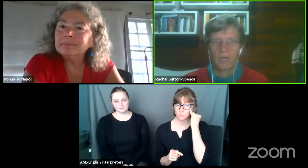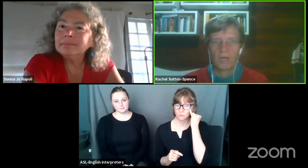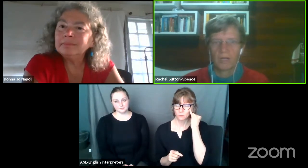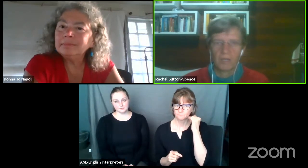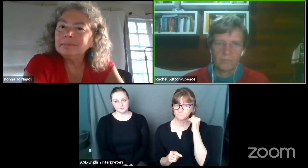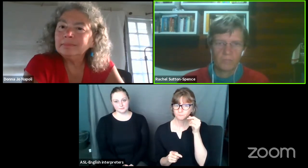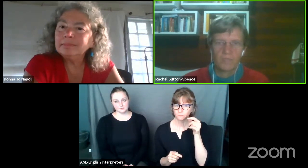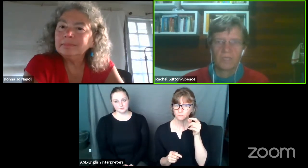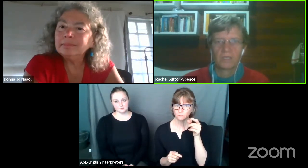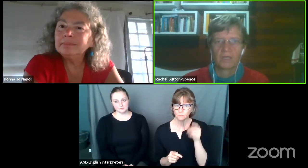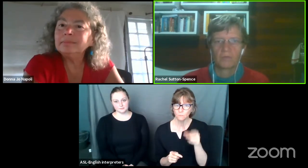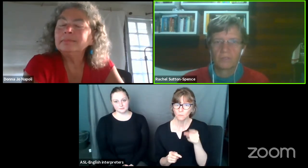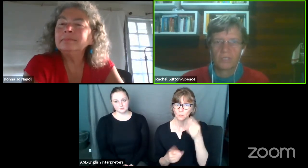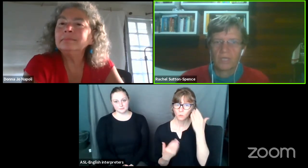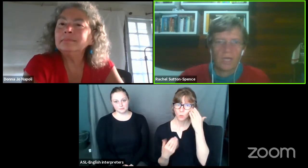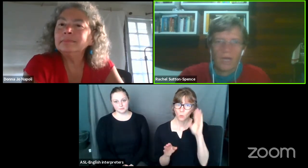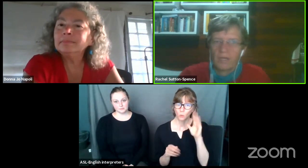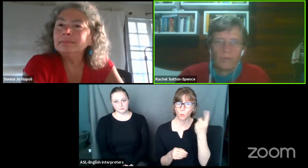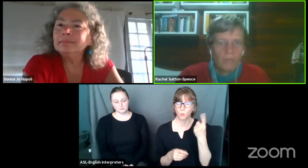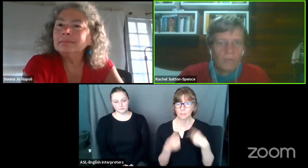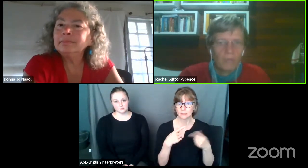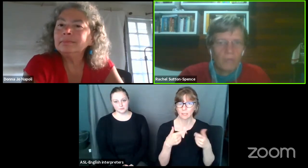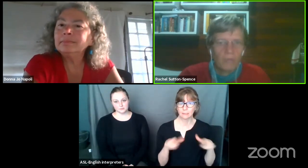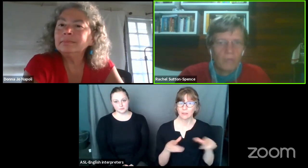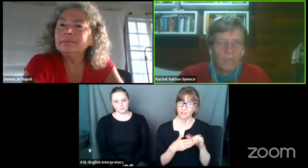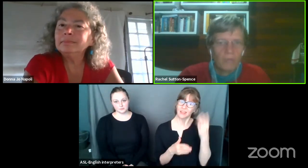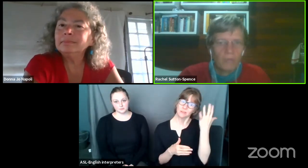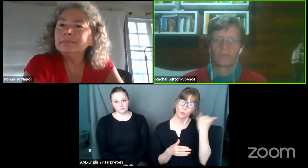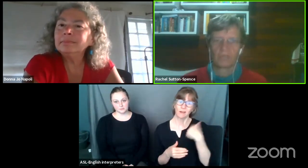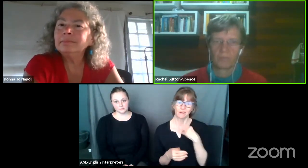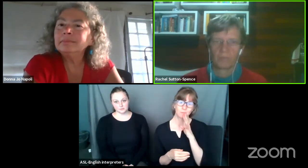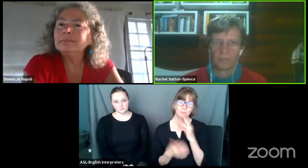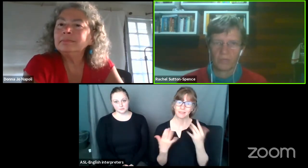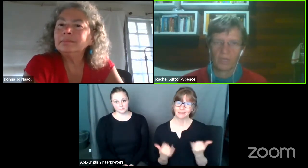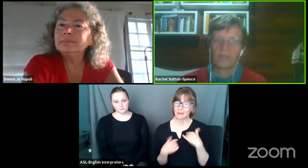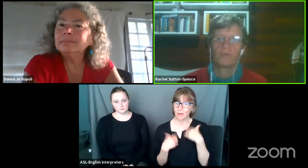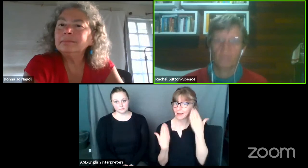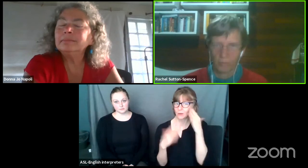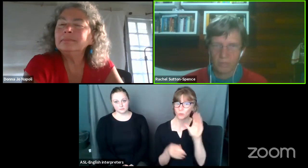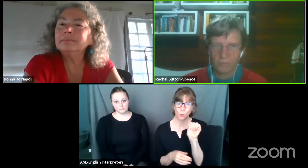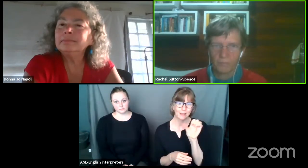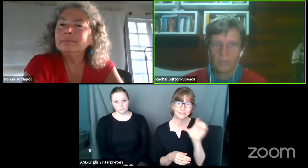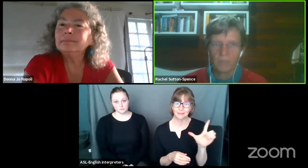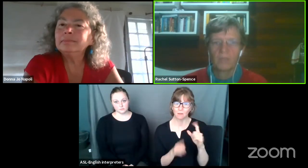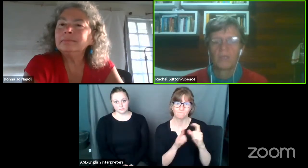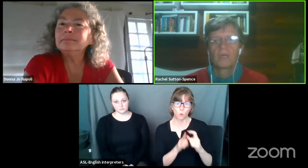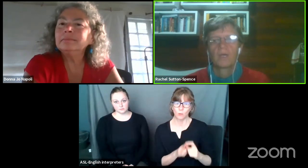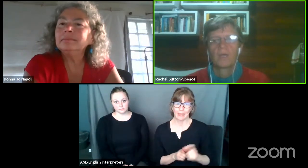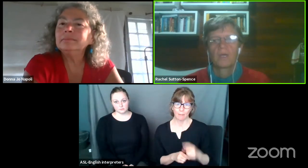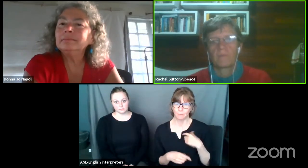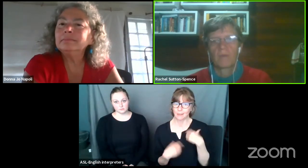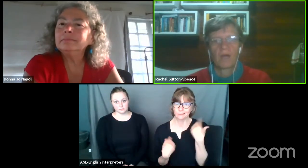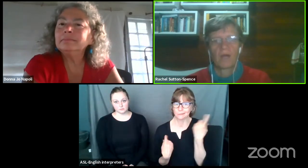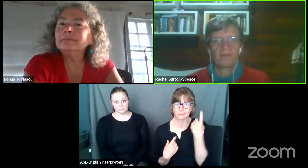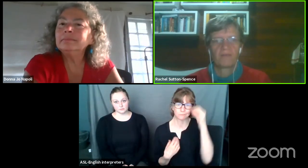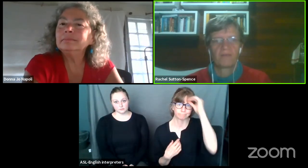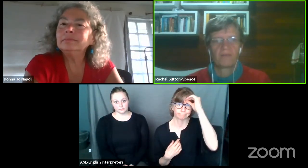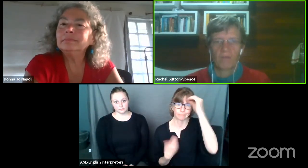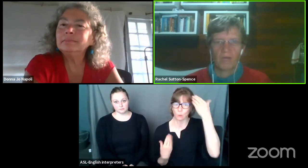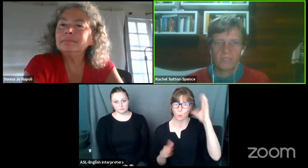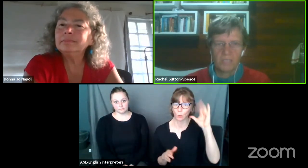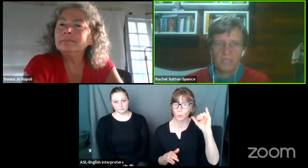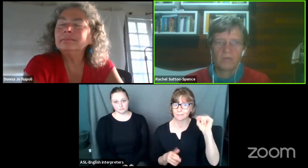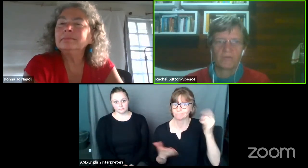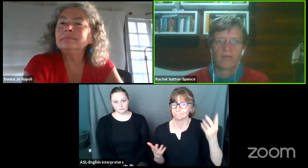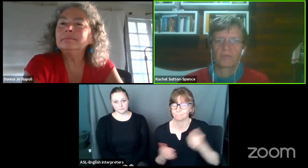this is why I'm speaking now and not signing, I don't know American Sign Language vocabulary. I don't know it. I've got